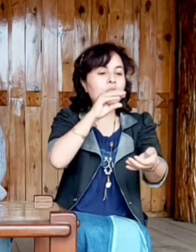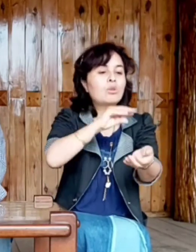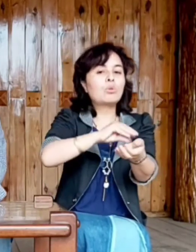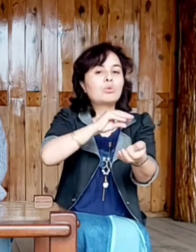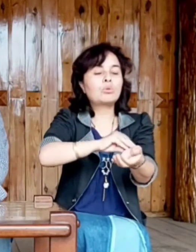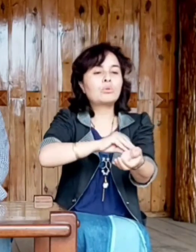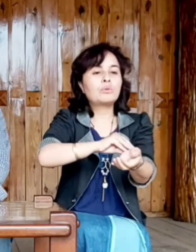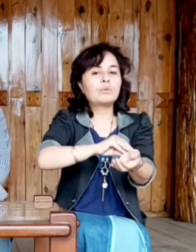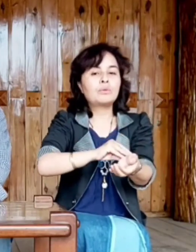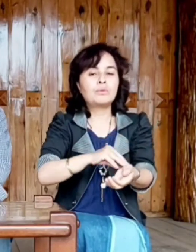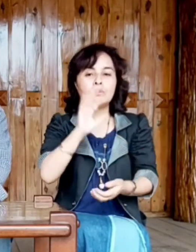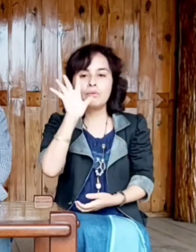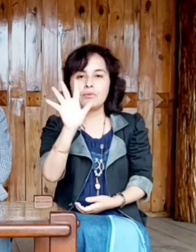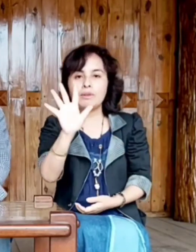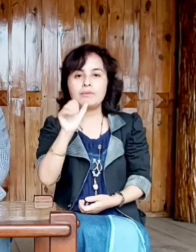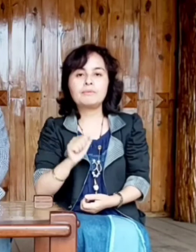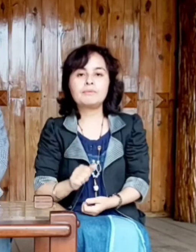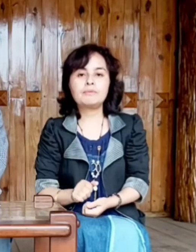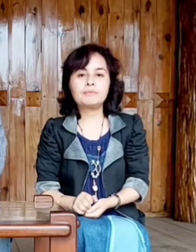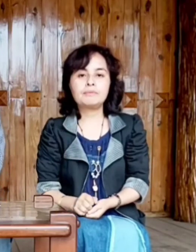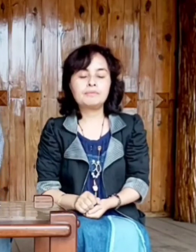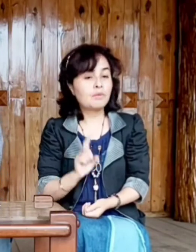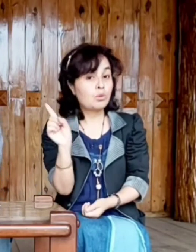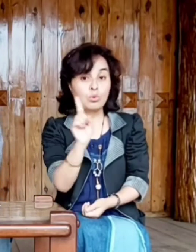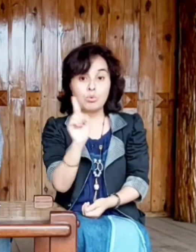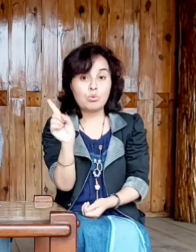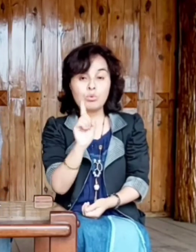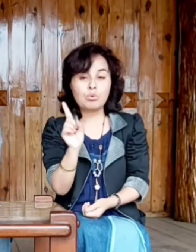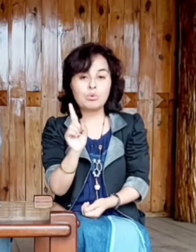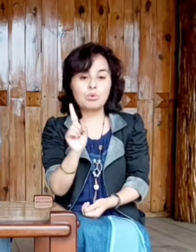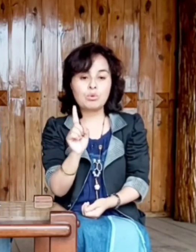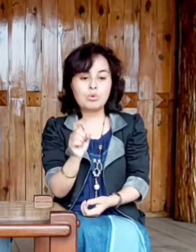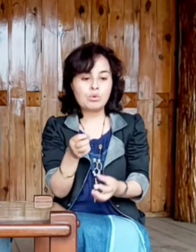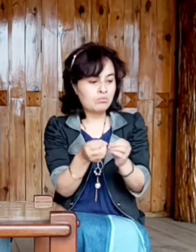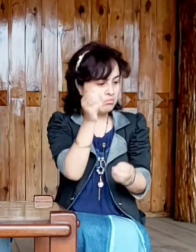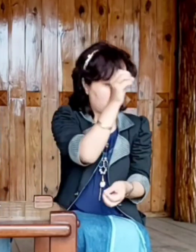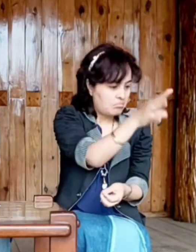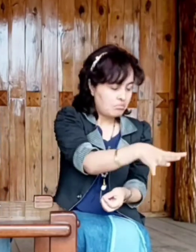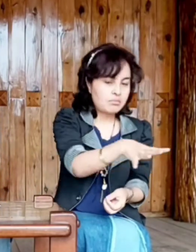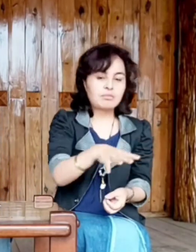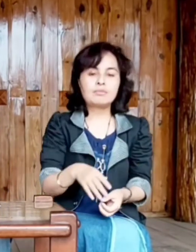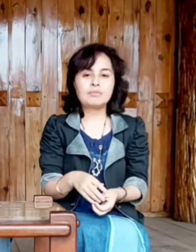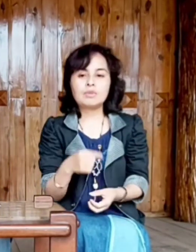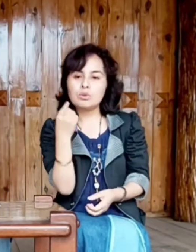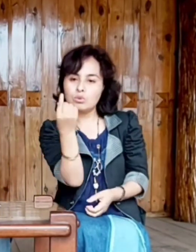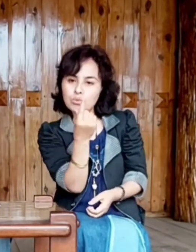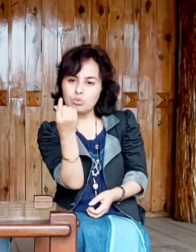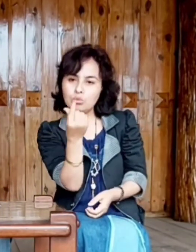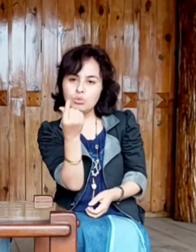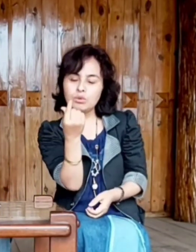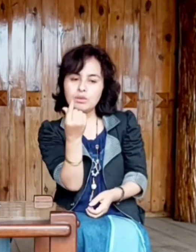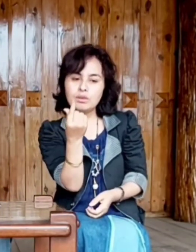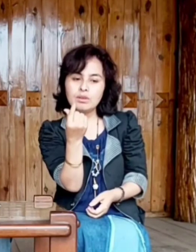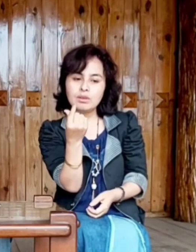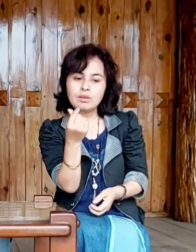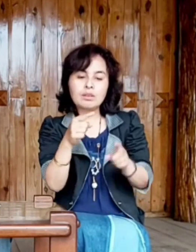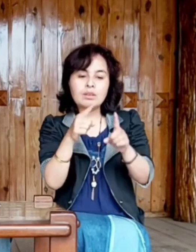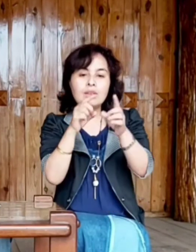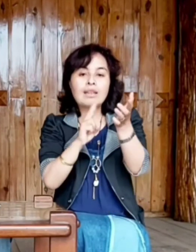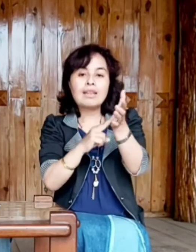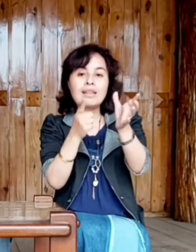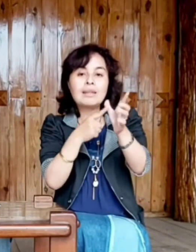doctor. Number 5, don't dispose used